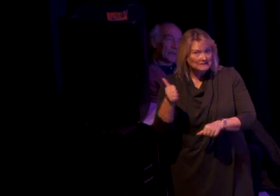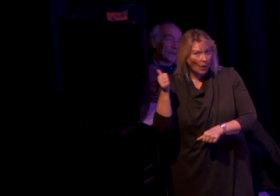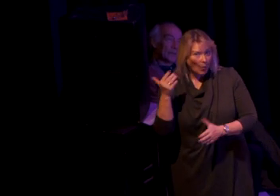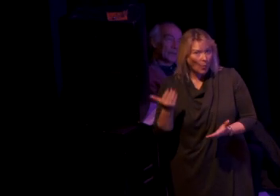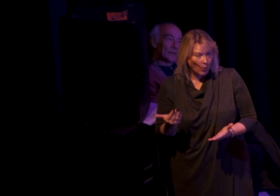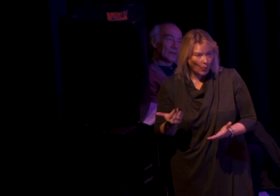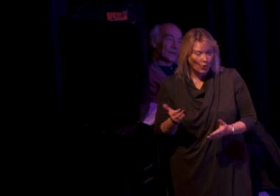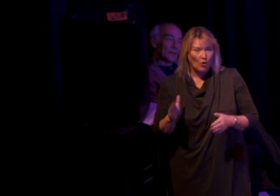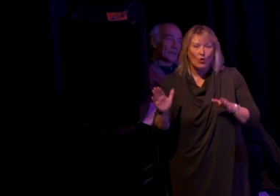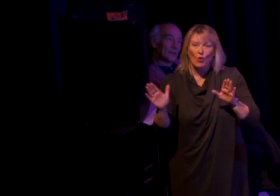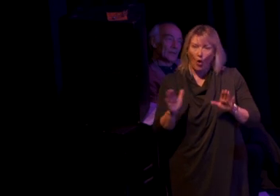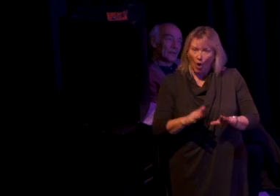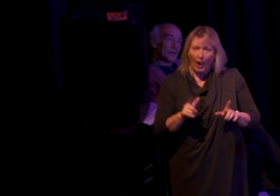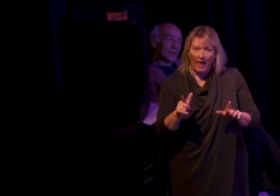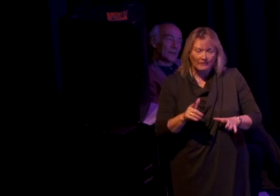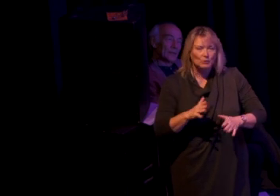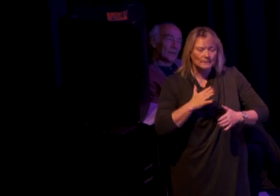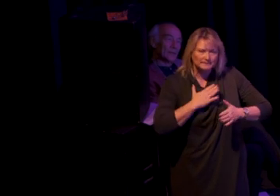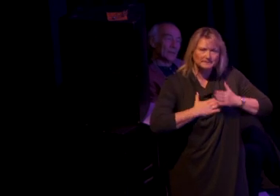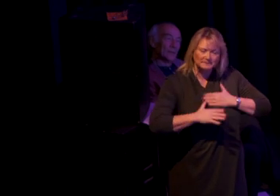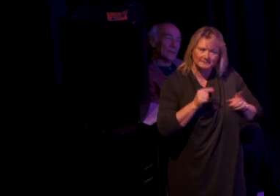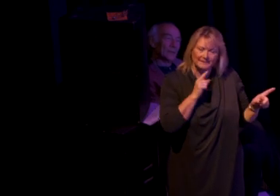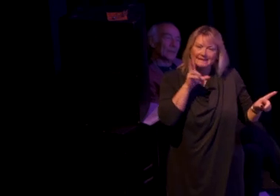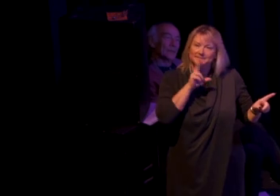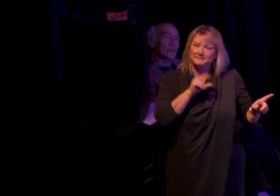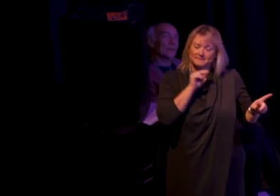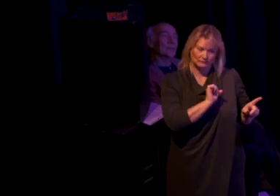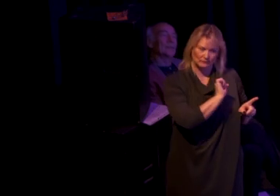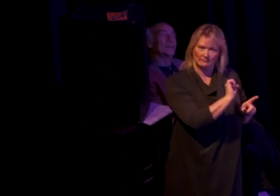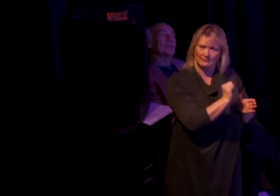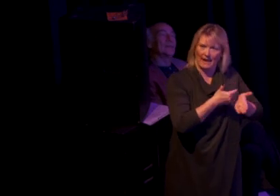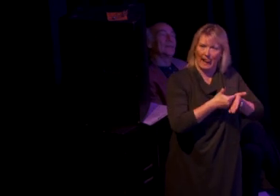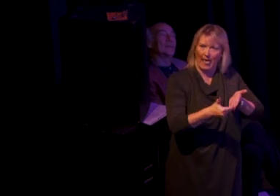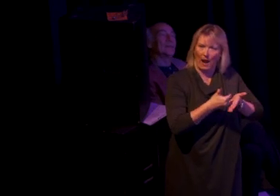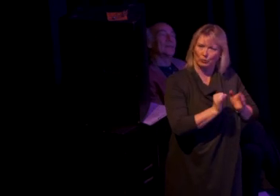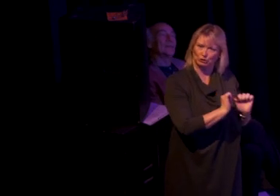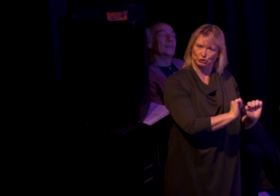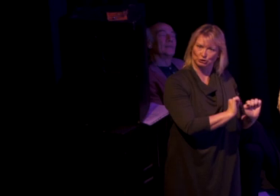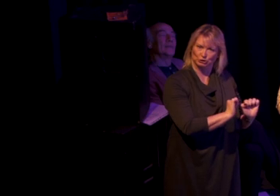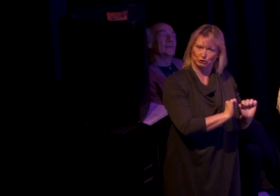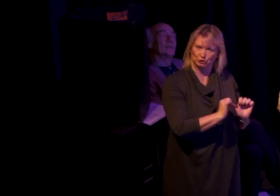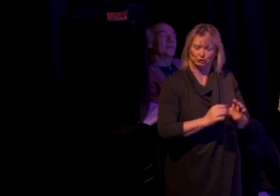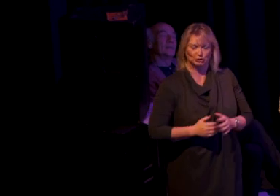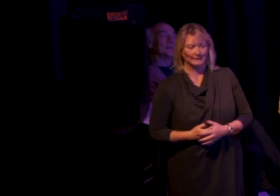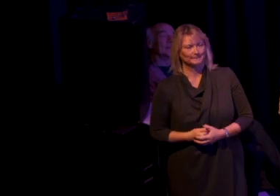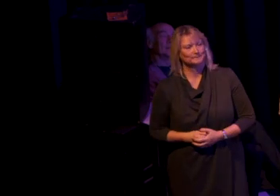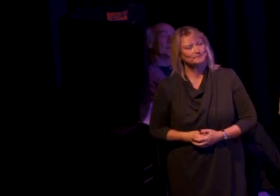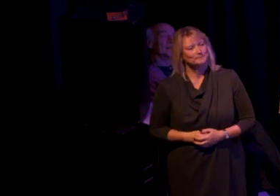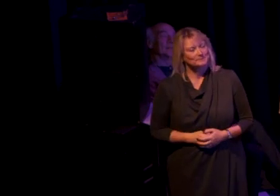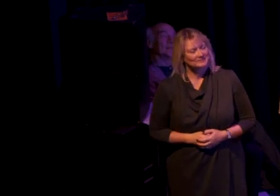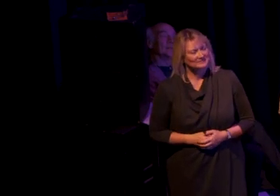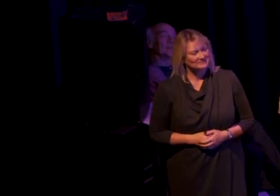So you all need to bear with me for a couple of seconds. Yadum Ure, Yaburum Kedi, Tinum